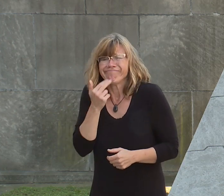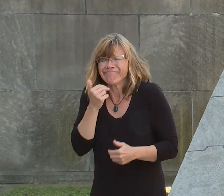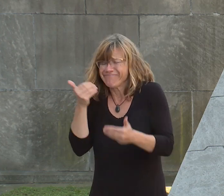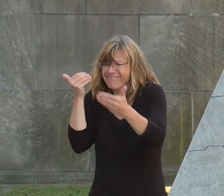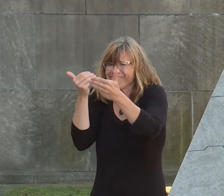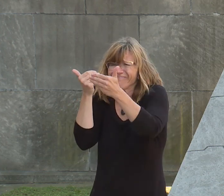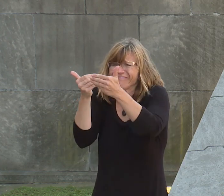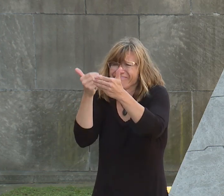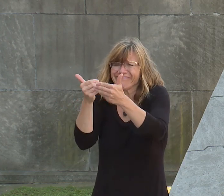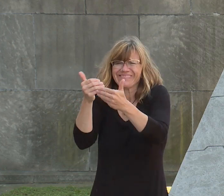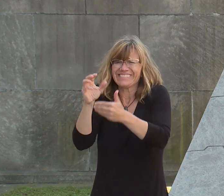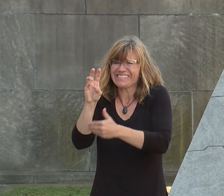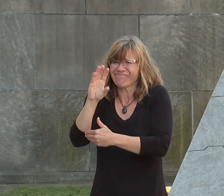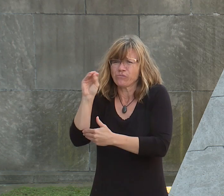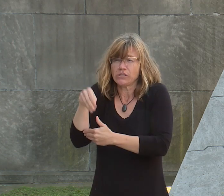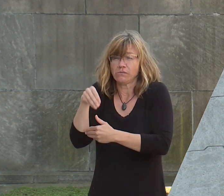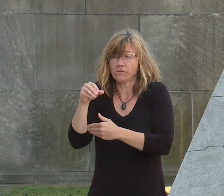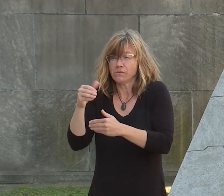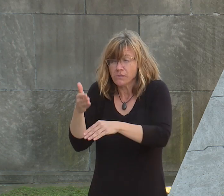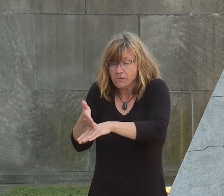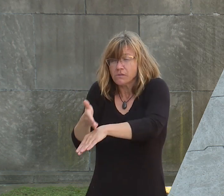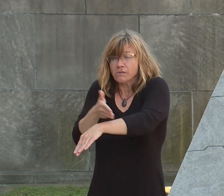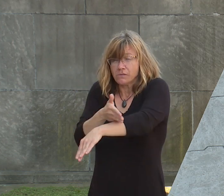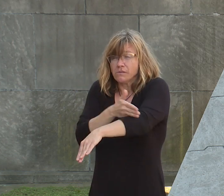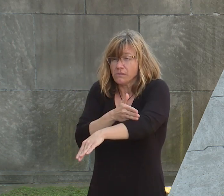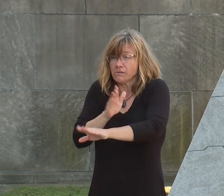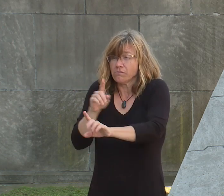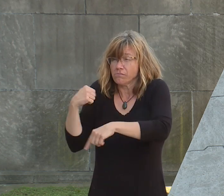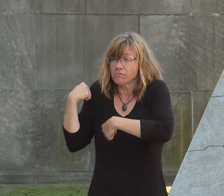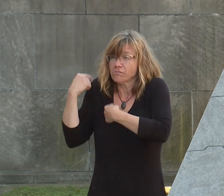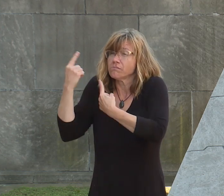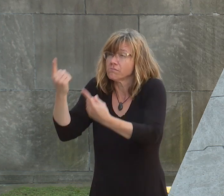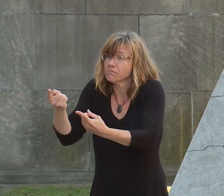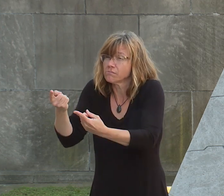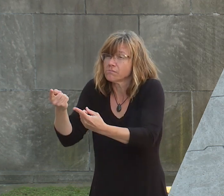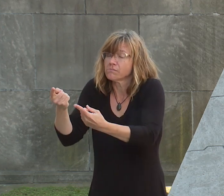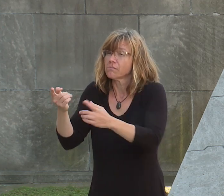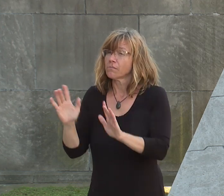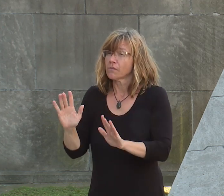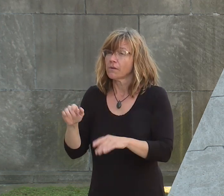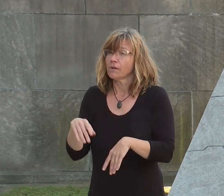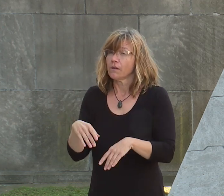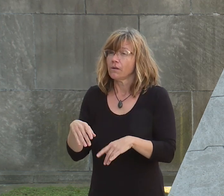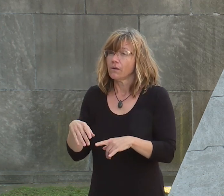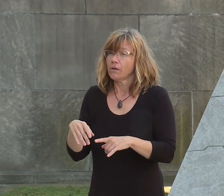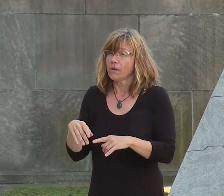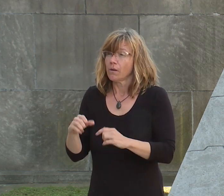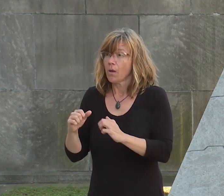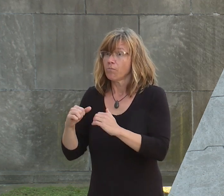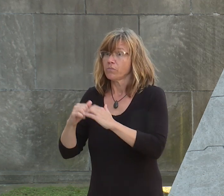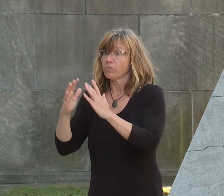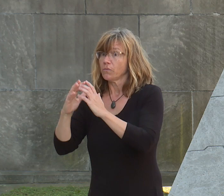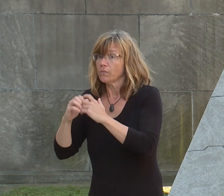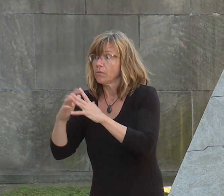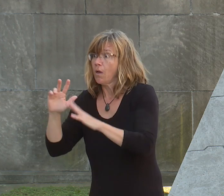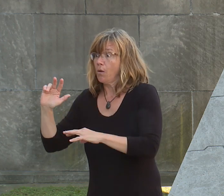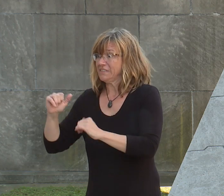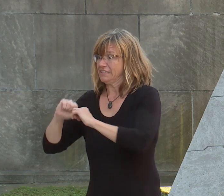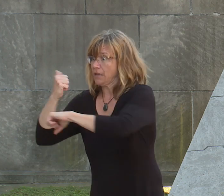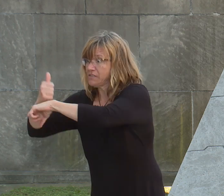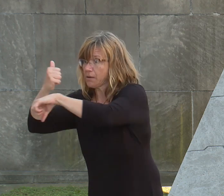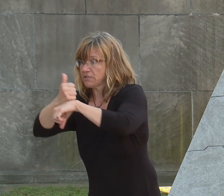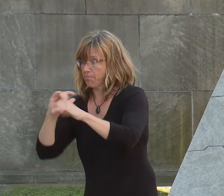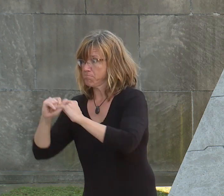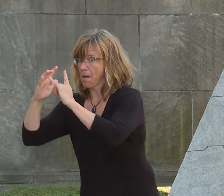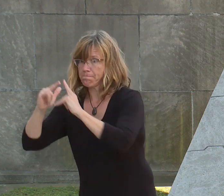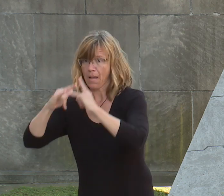about how those numbers have been improving for us in the city over time. And now that we're doing these pop-up vaccination clinics in neighborhoods, we expect